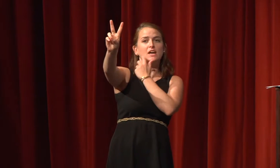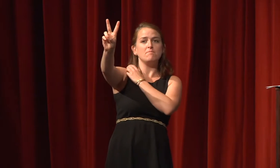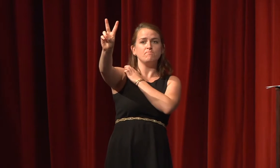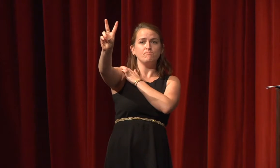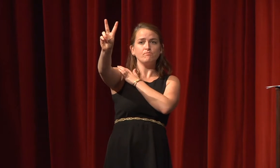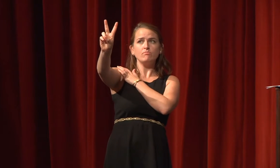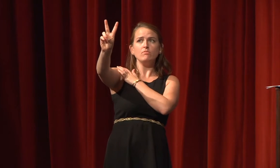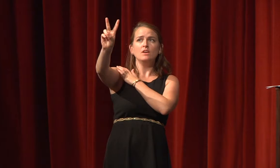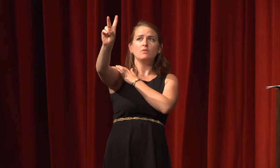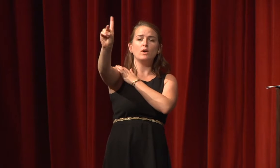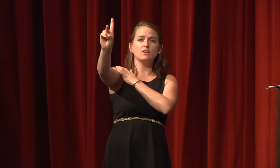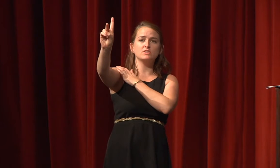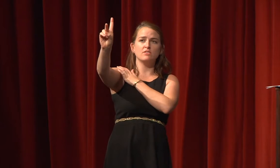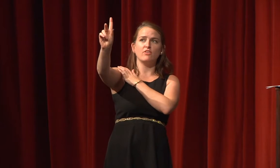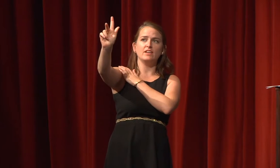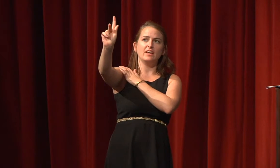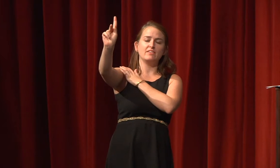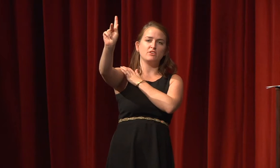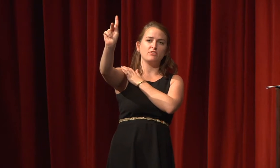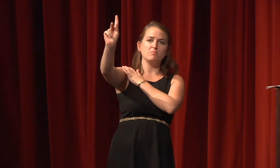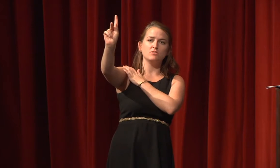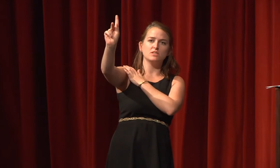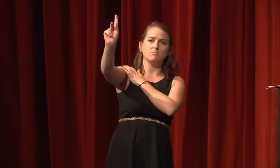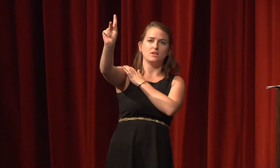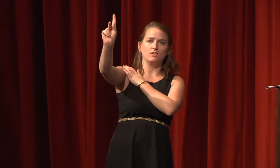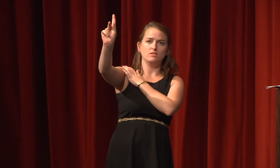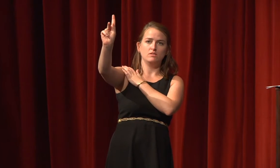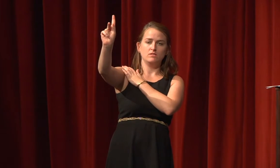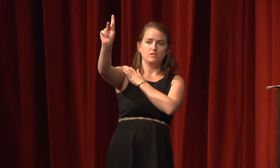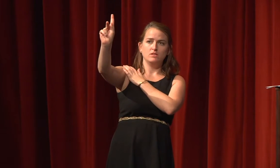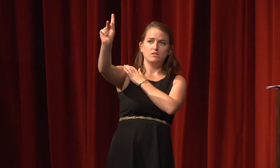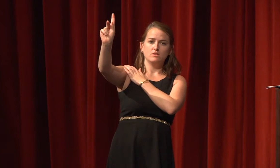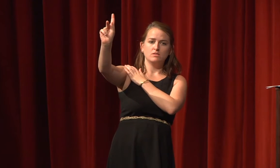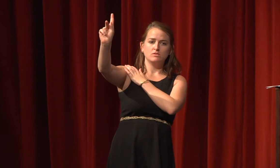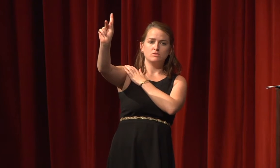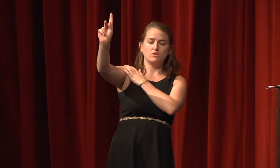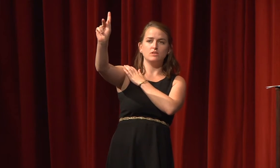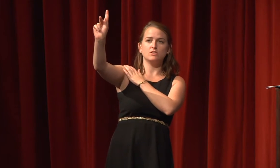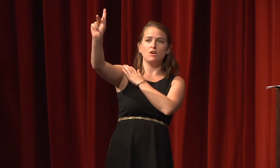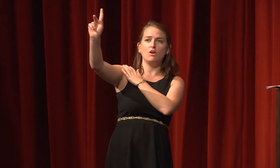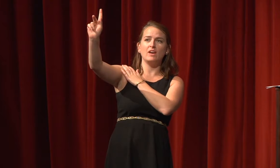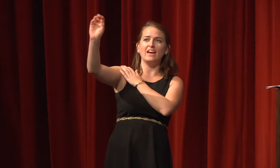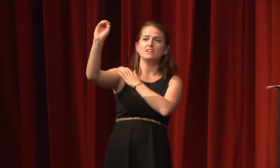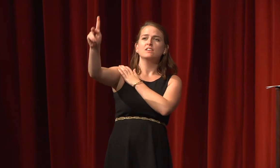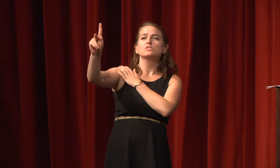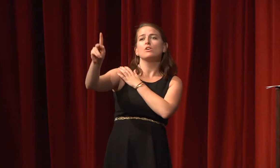up. One goes in the front, and then your thumb goes in the middle. So it's okay.